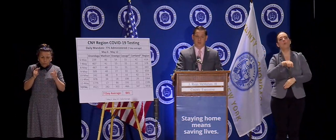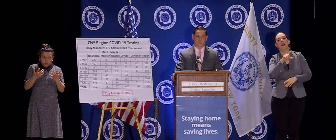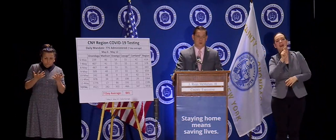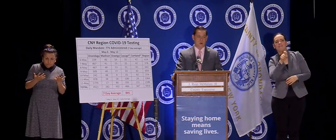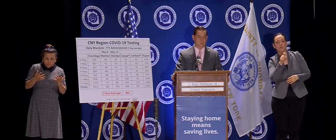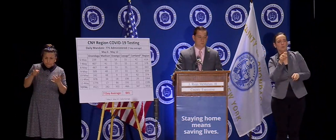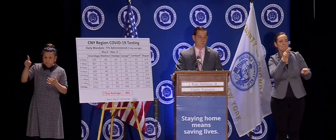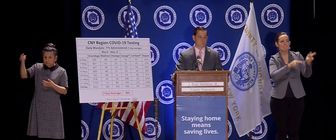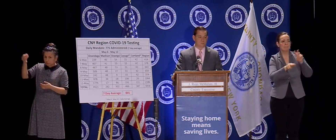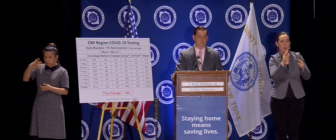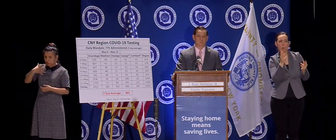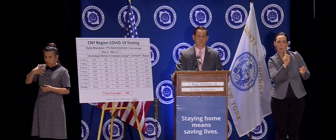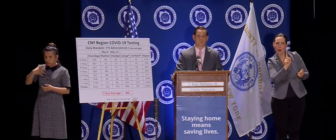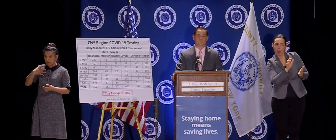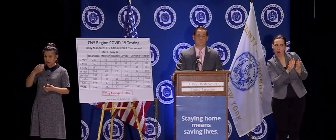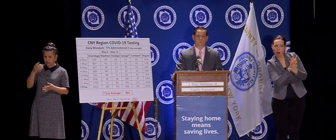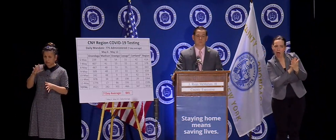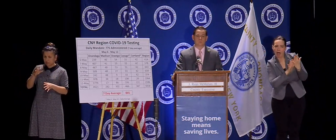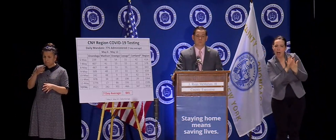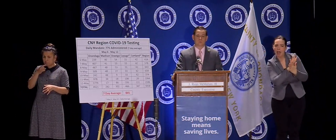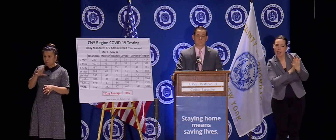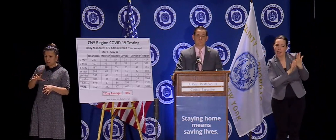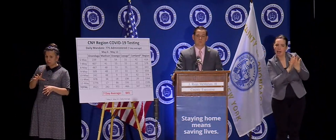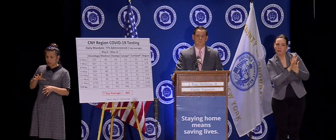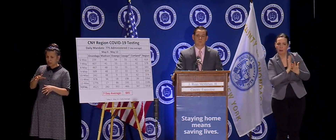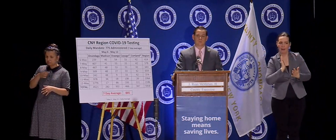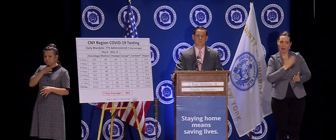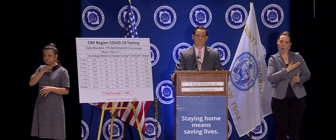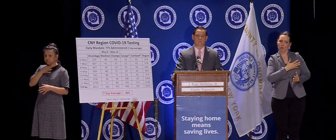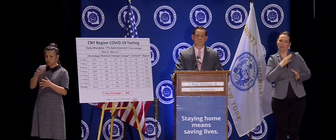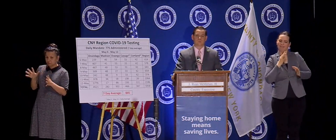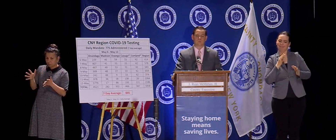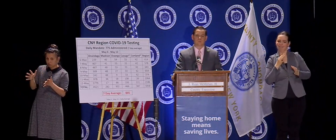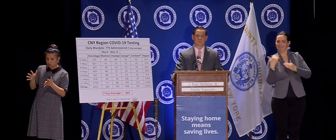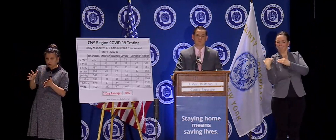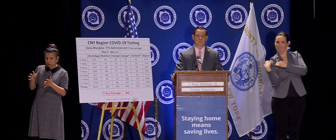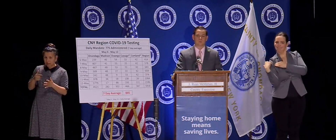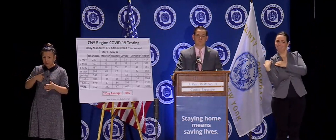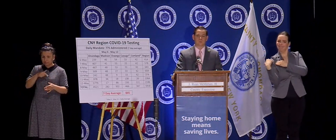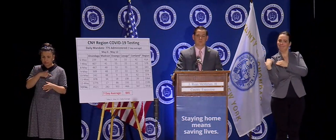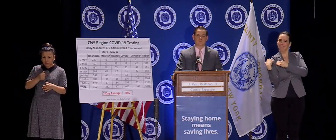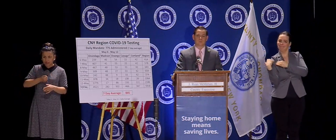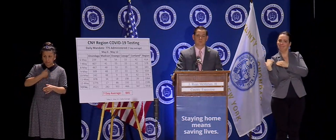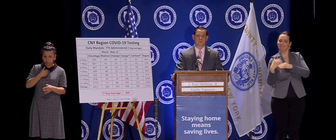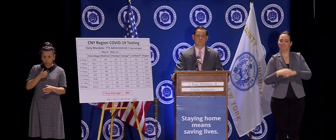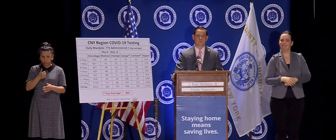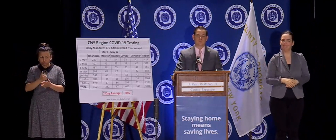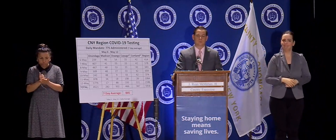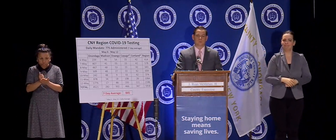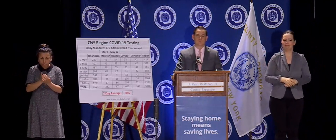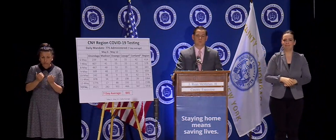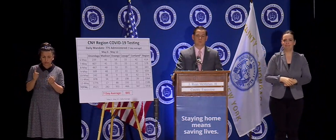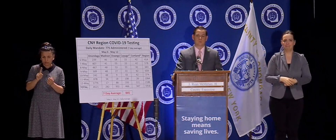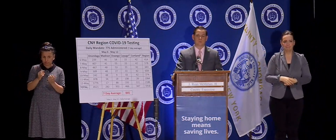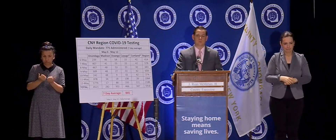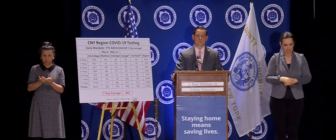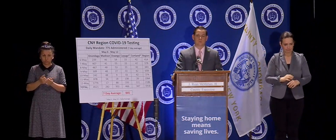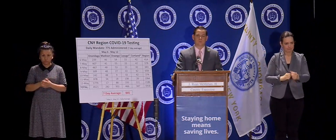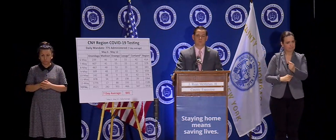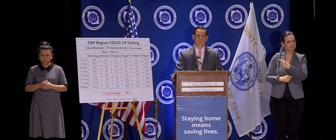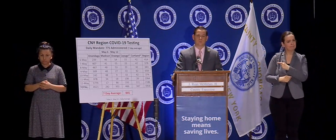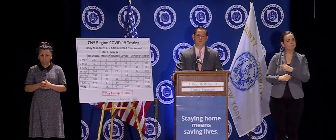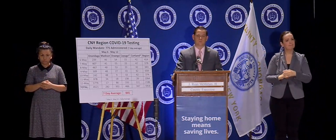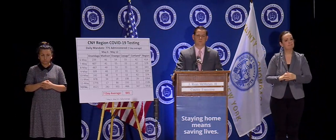give us a judgment call. Will there be a time that businesses across central New York will resume? Or is it something where they'll need to enter